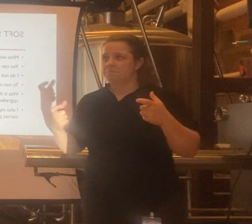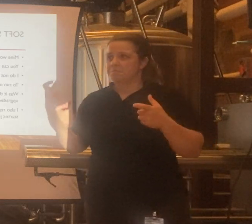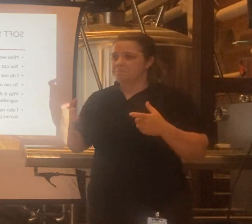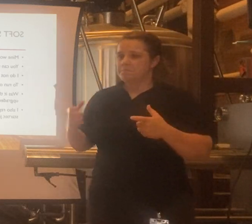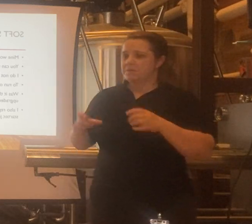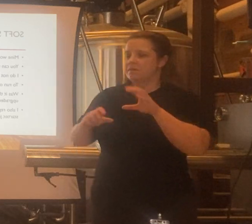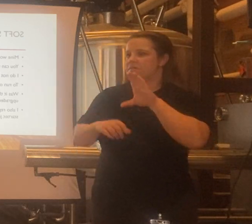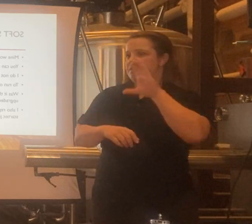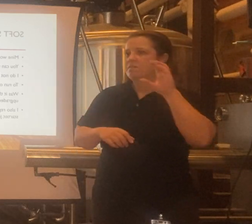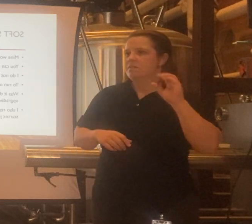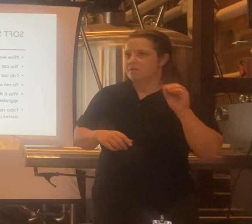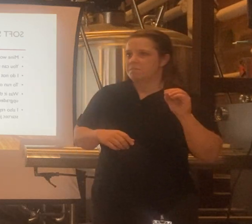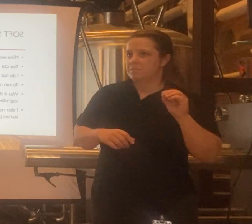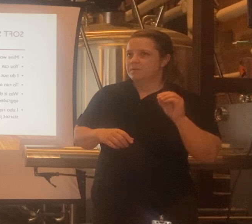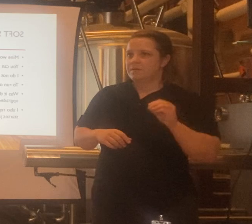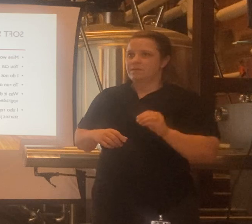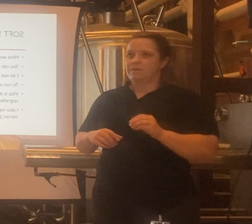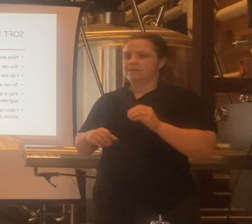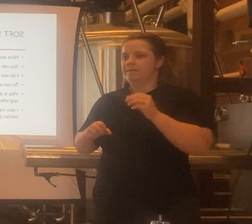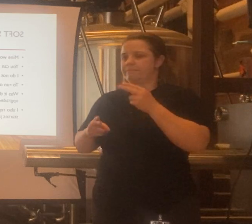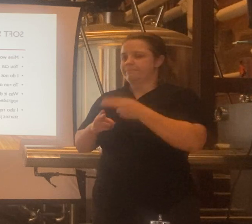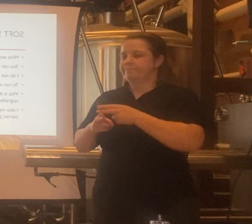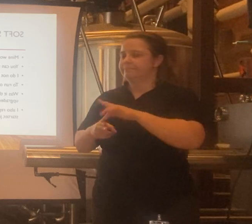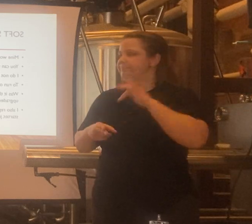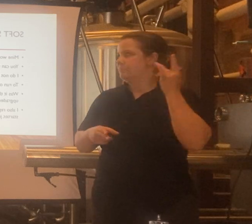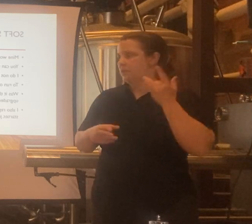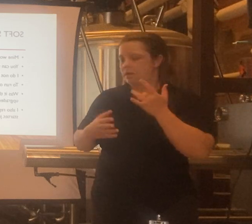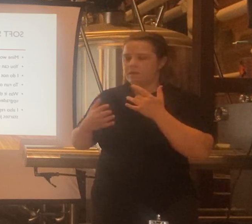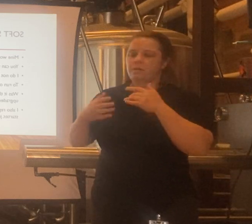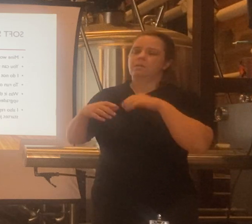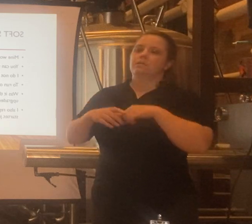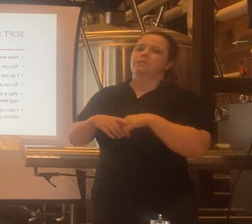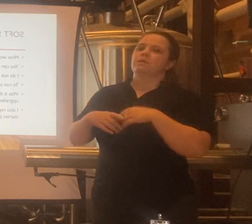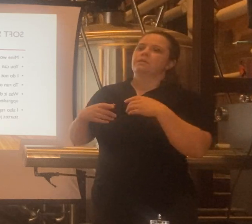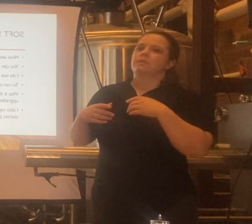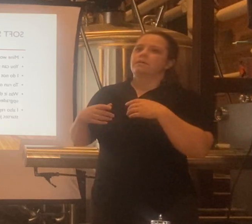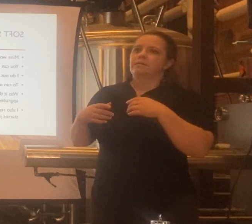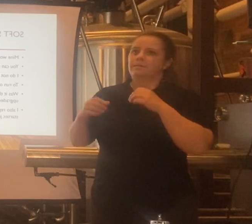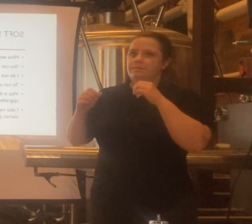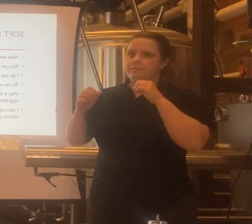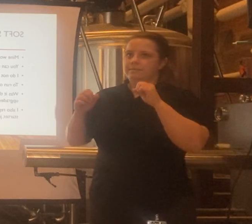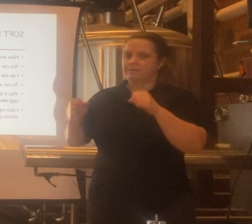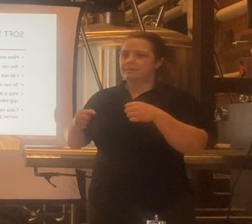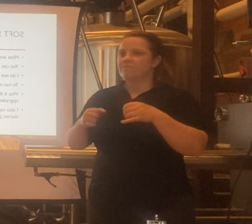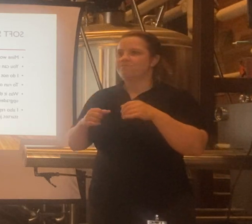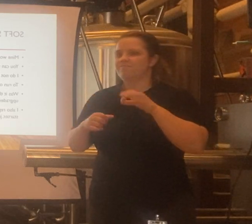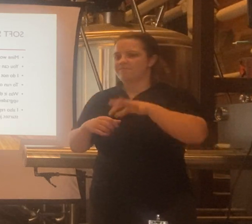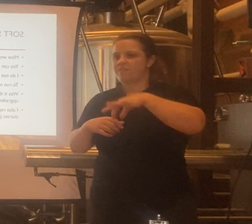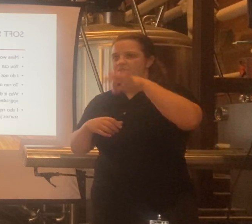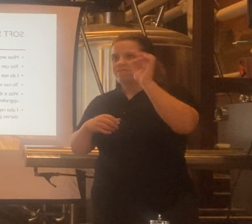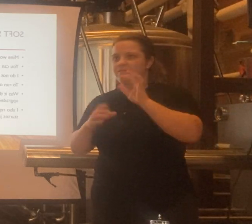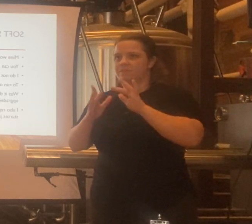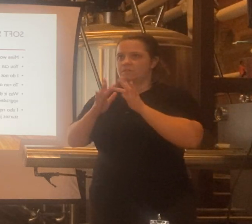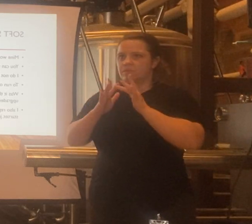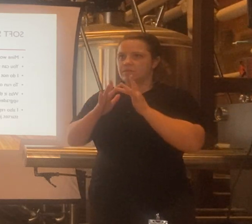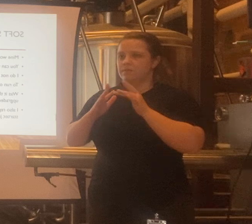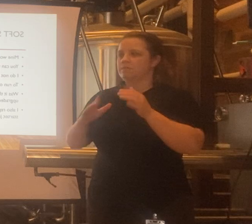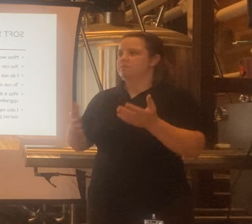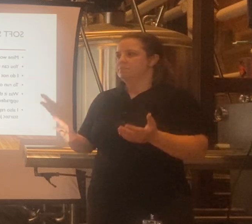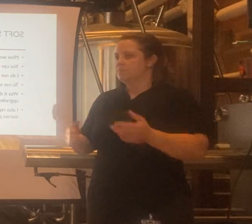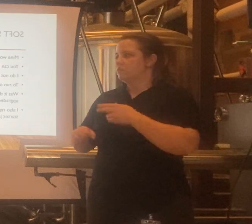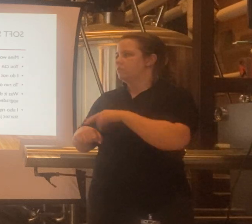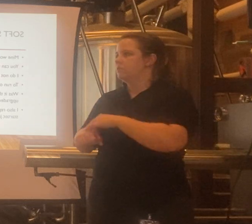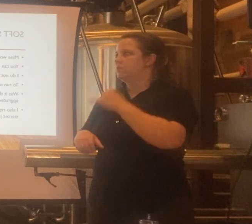it. Very well known, but yeah, they're about $300, but absolutely needed. And then, of course, if this